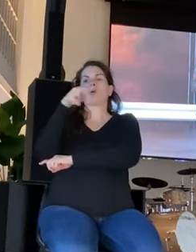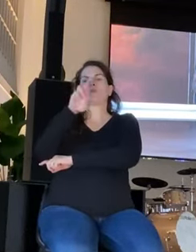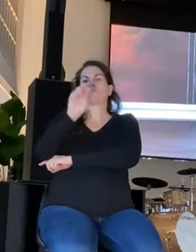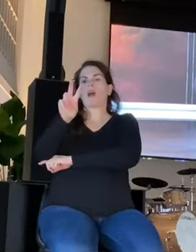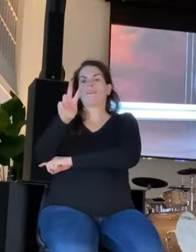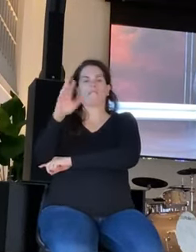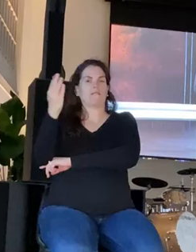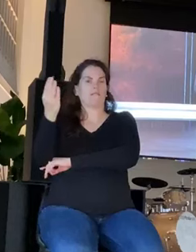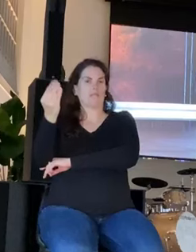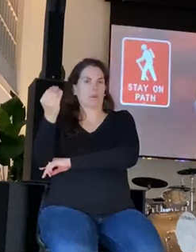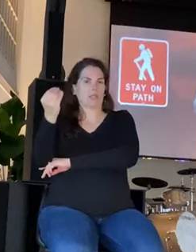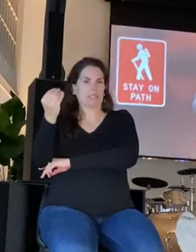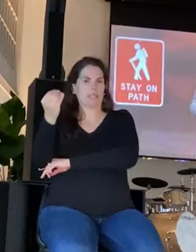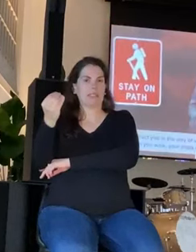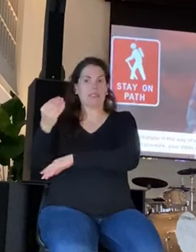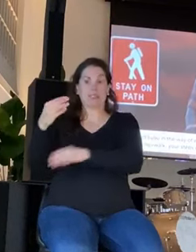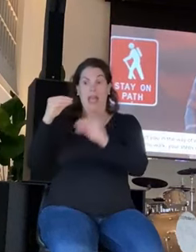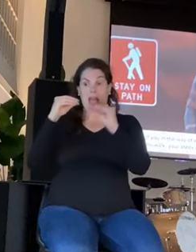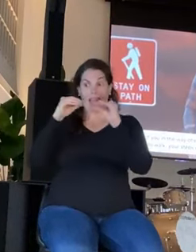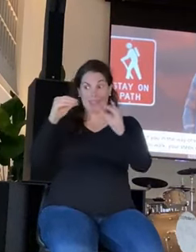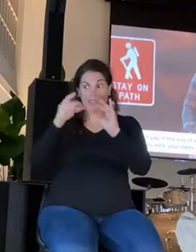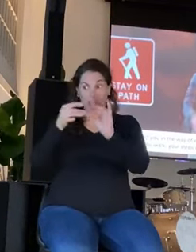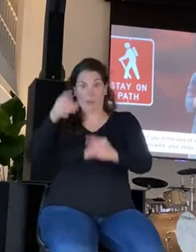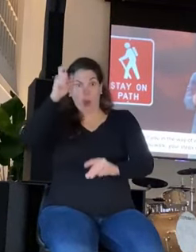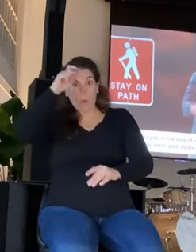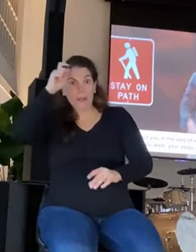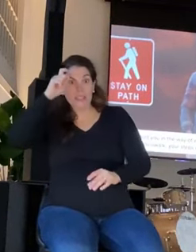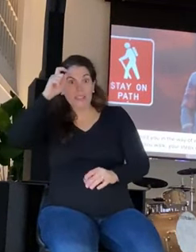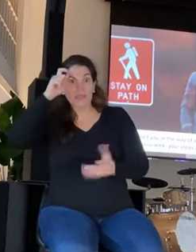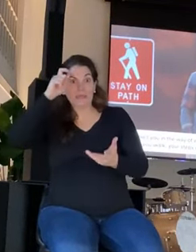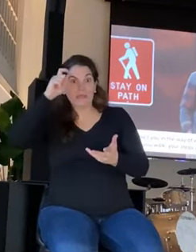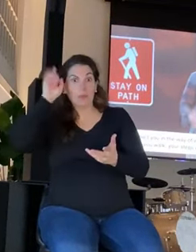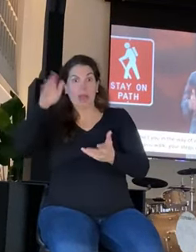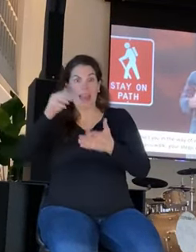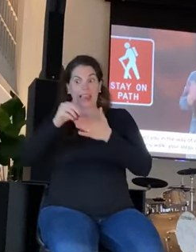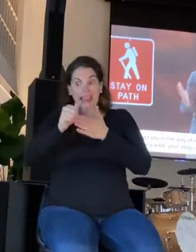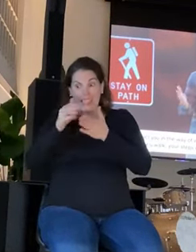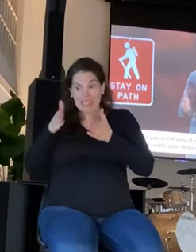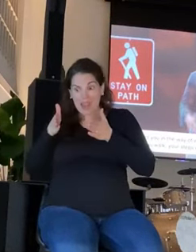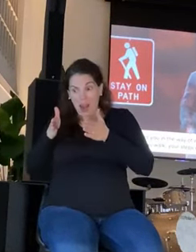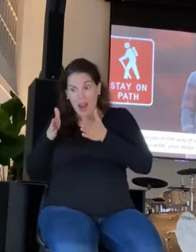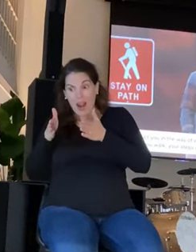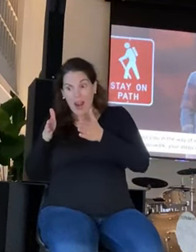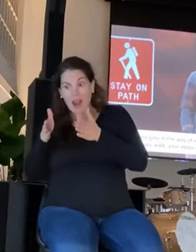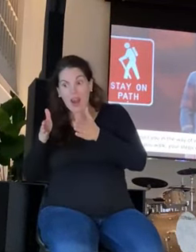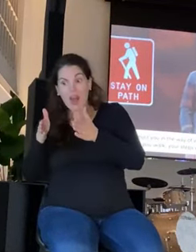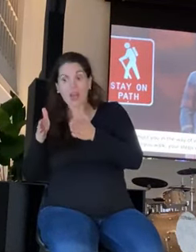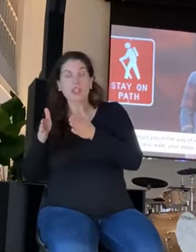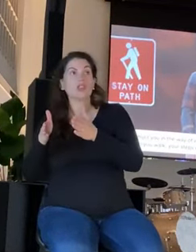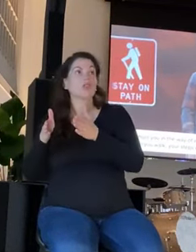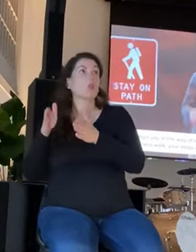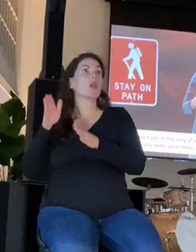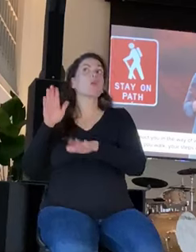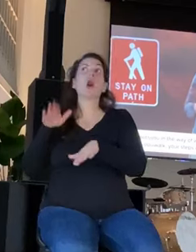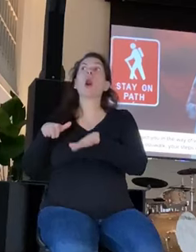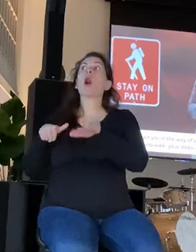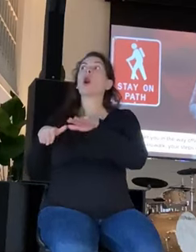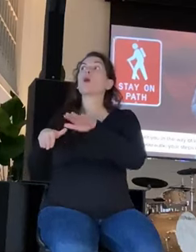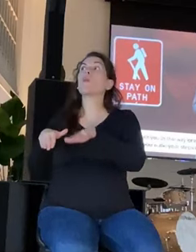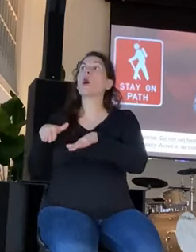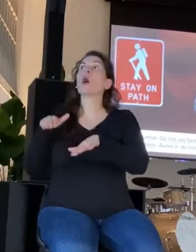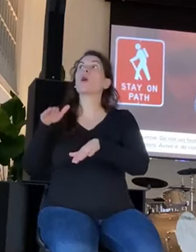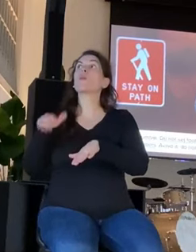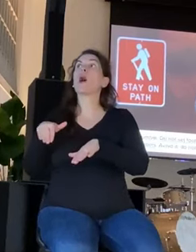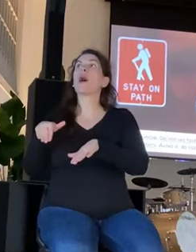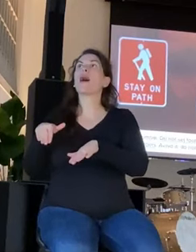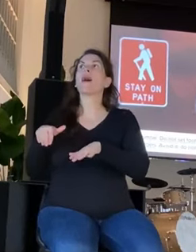4:10. He says, I instruct you in the way of wisdom. I'm going to lead you along straight paths. When you walk, your steps won't be hampered. When you run, you're not going to